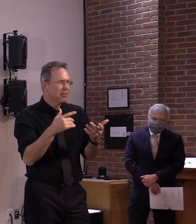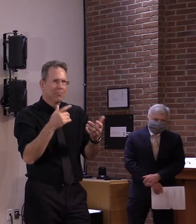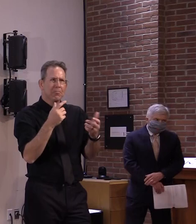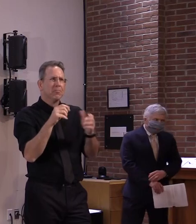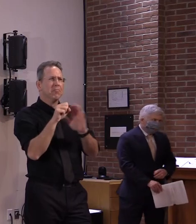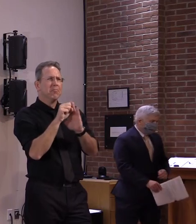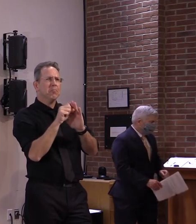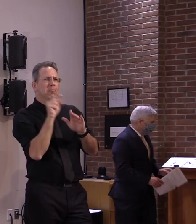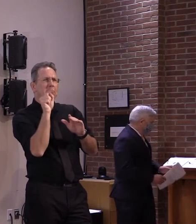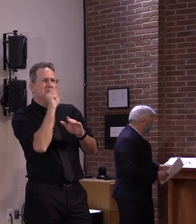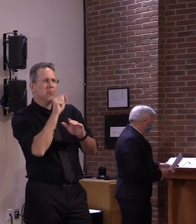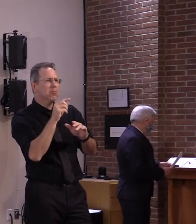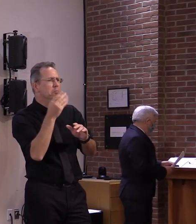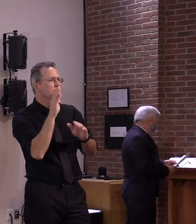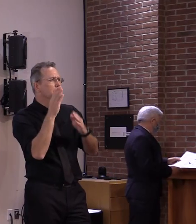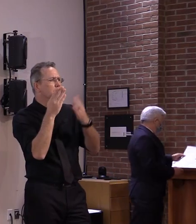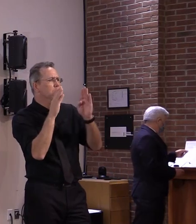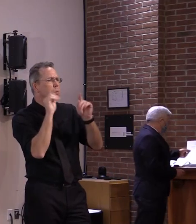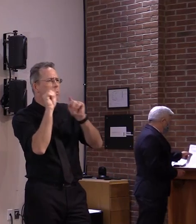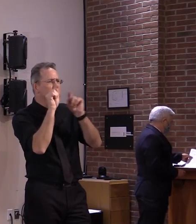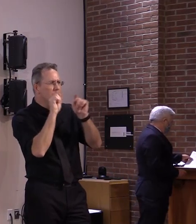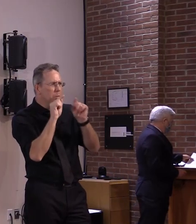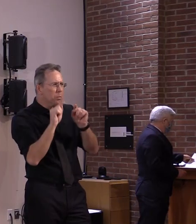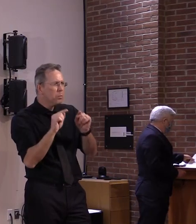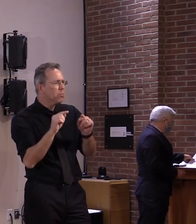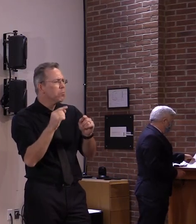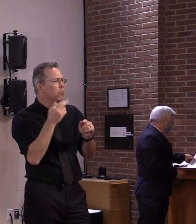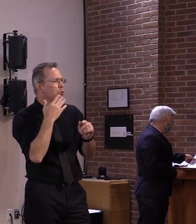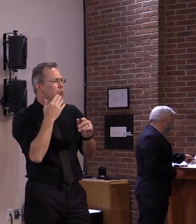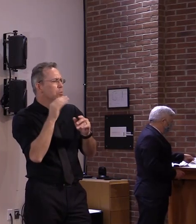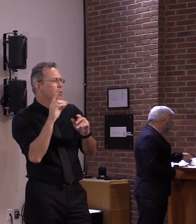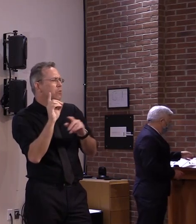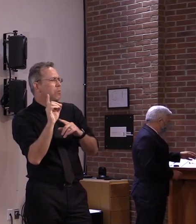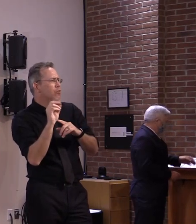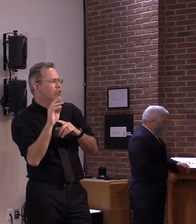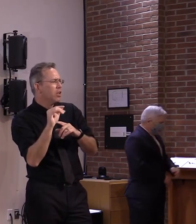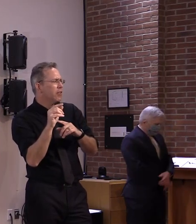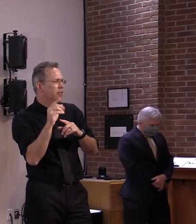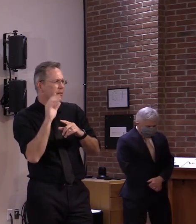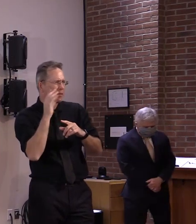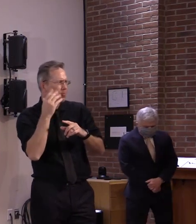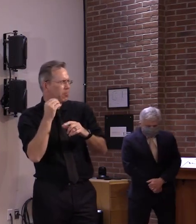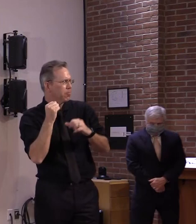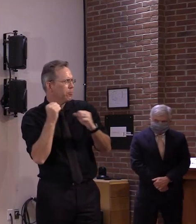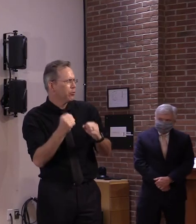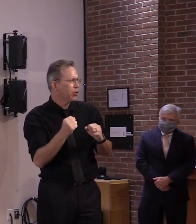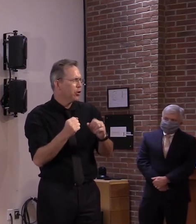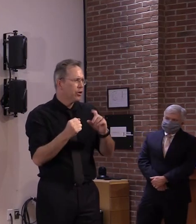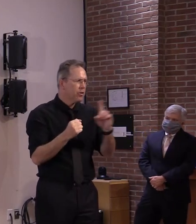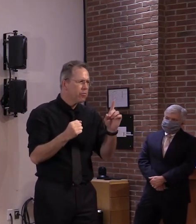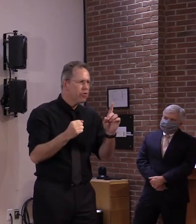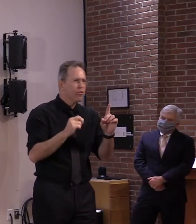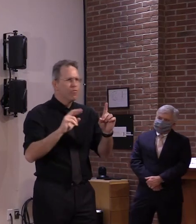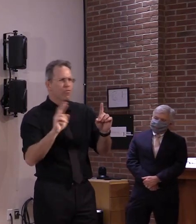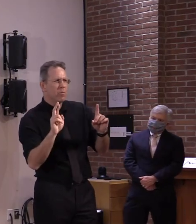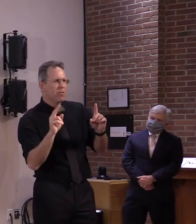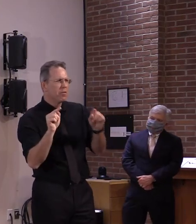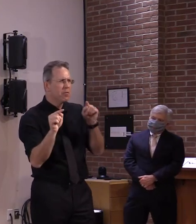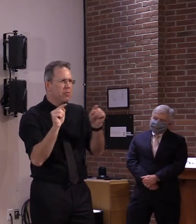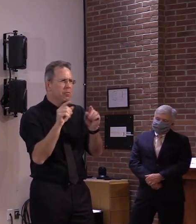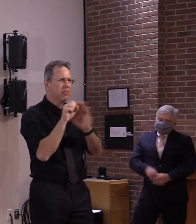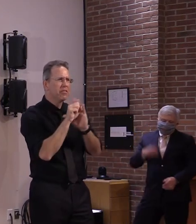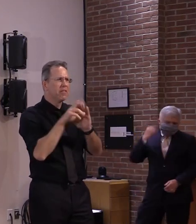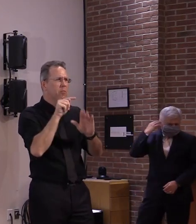and Peter Lumpf, the House. Seems like they voted for Republican and Democrat, both very strongly in certain races. Yeah, I mean, it was, from my standpoint, a positive sign